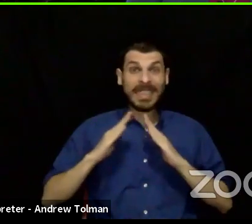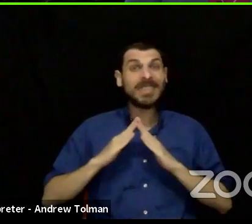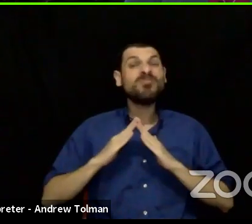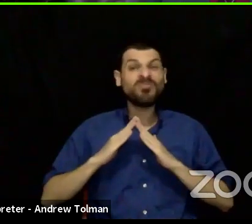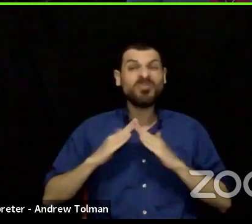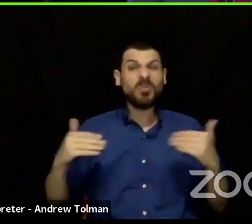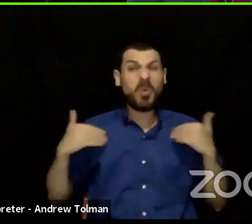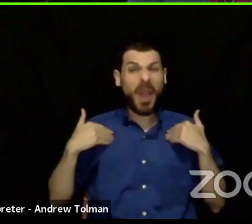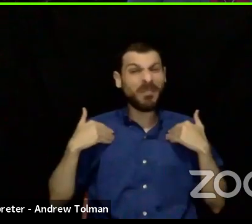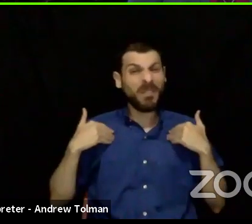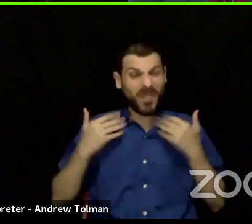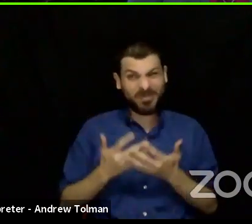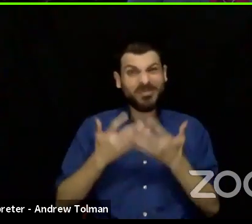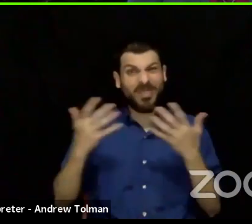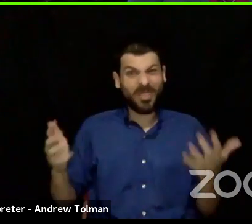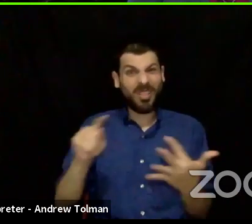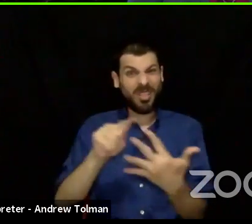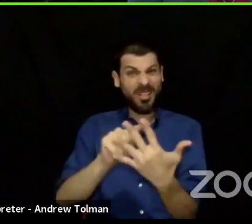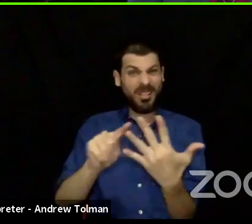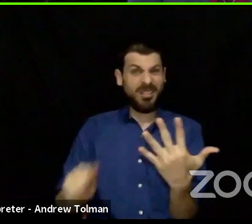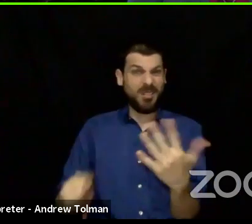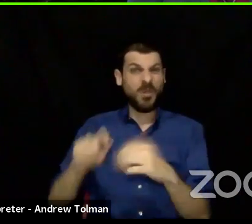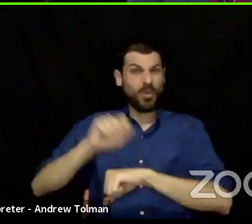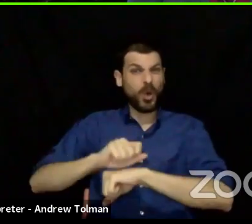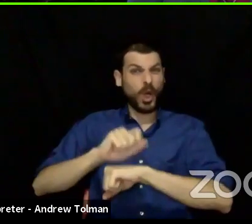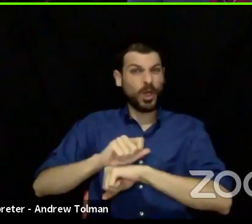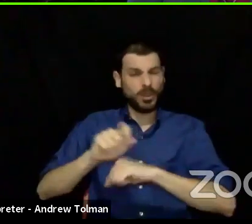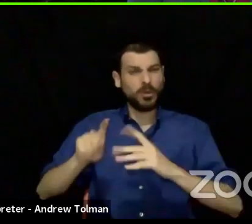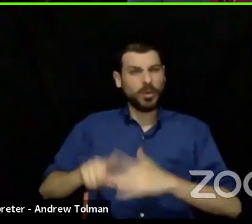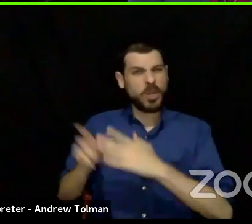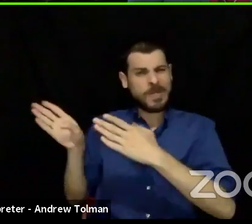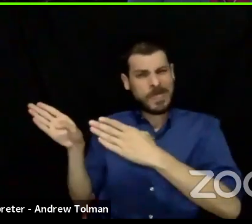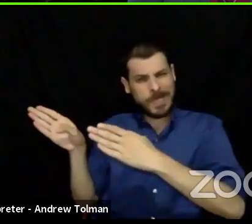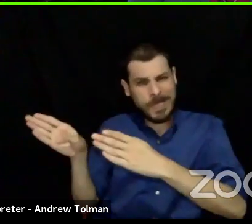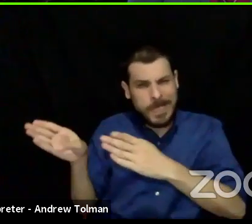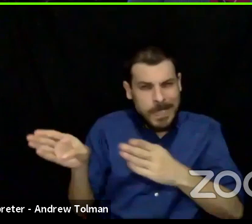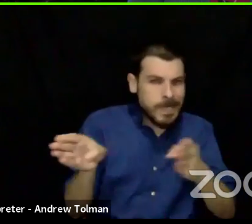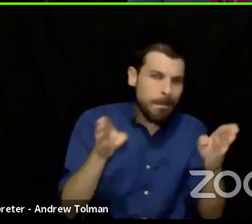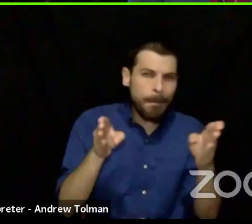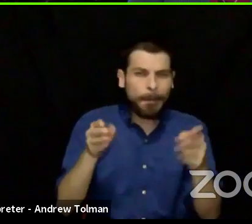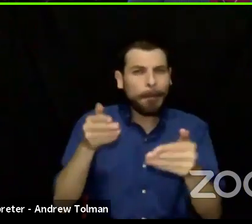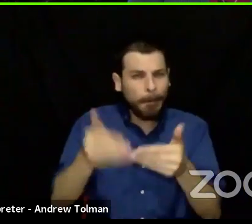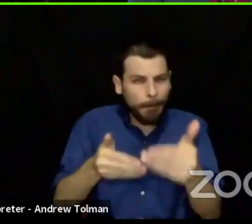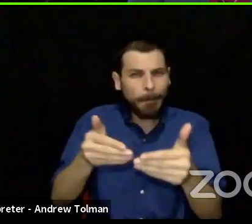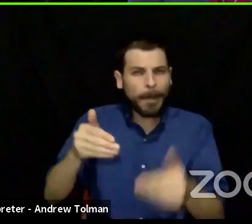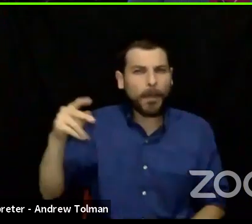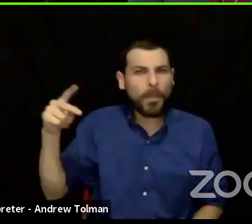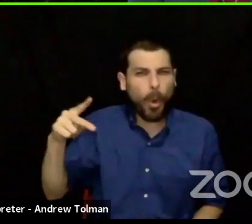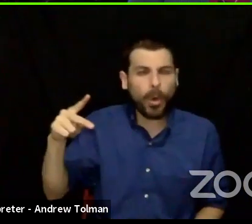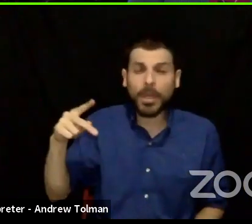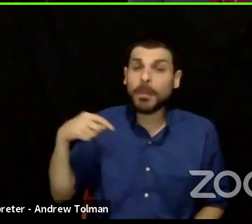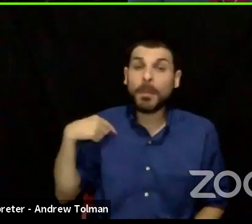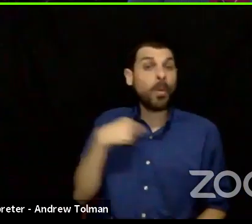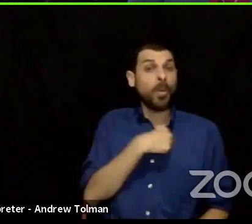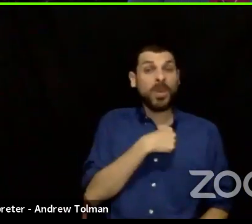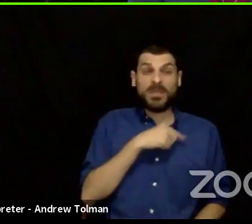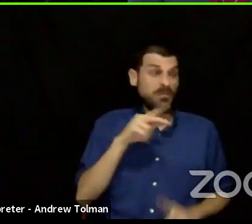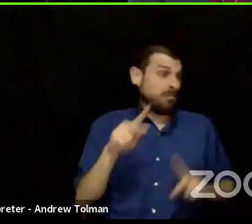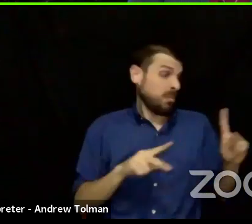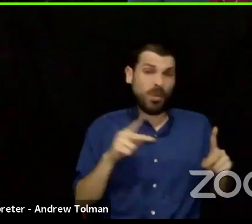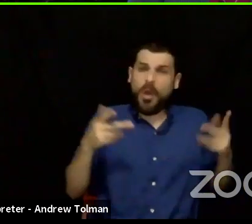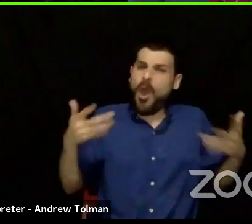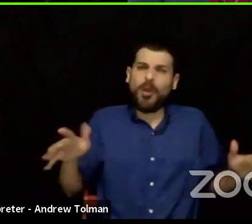in changing the direction of our city. And I believe that Portlanders are so committed to change, and we've all shown that in our